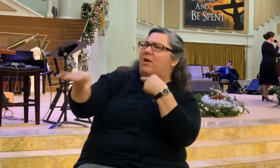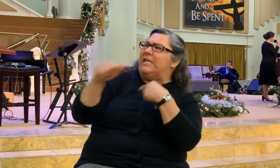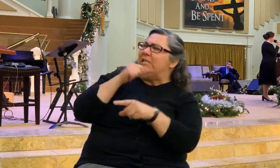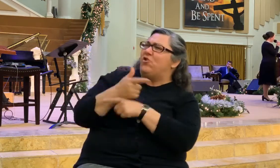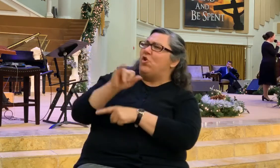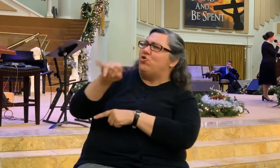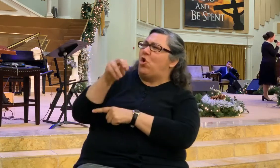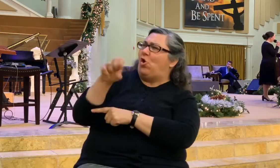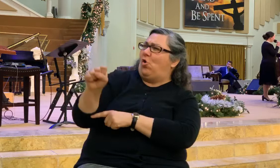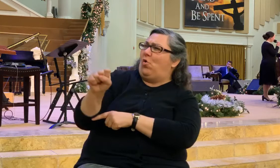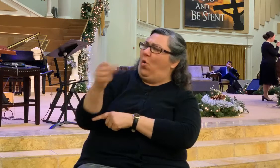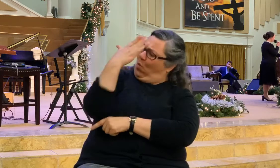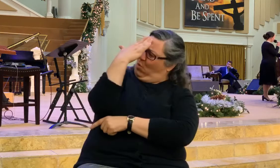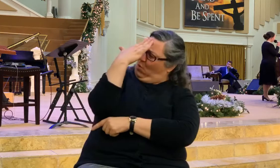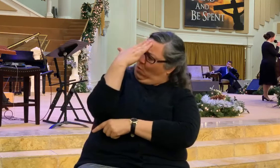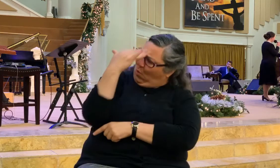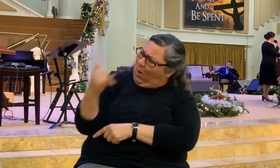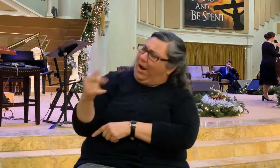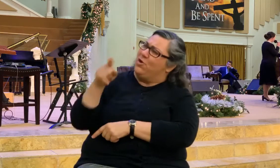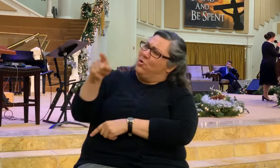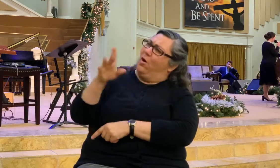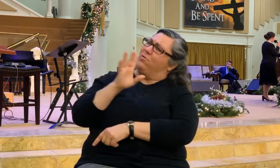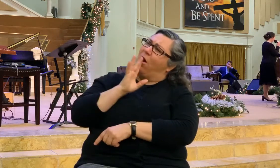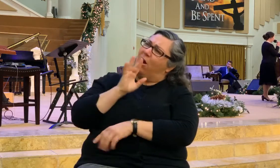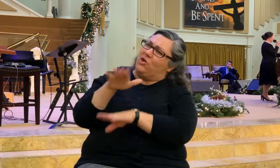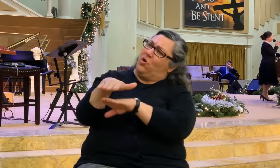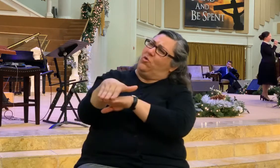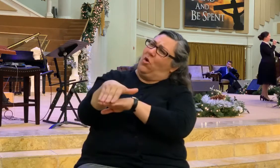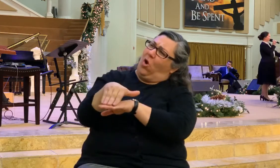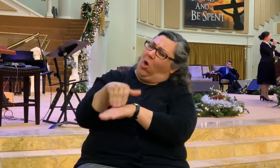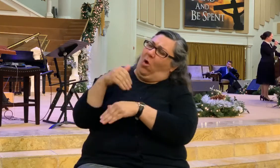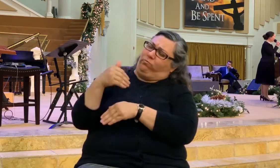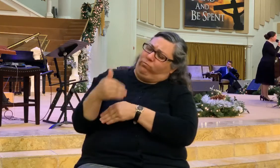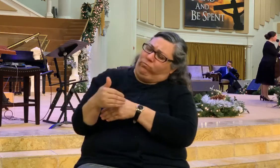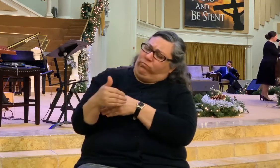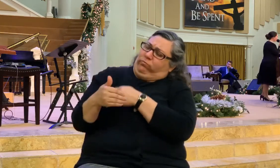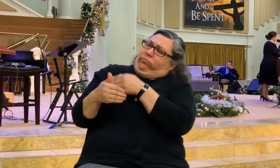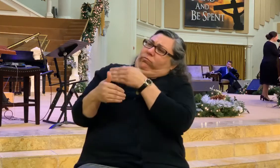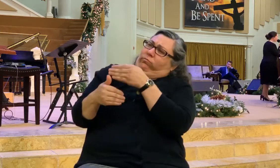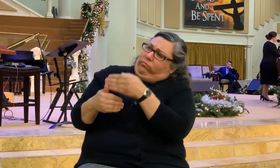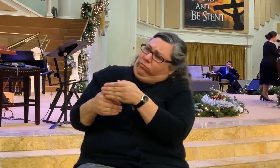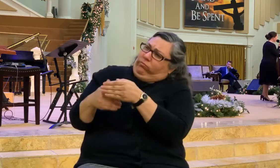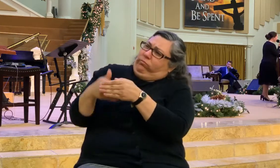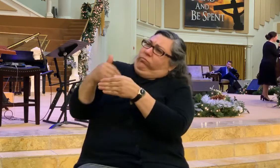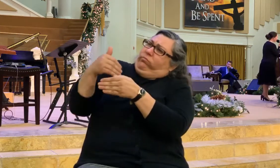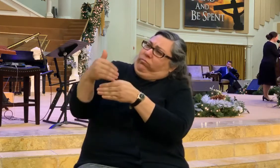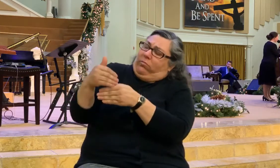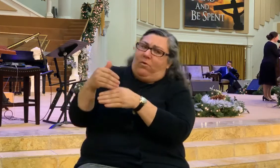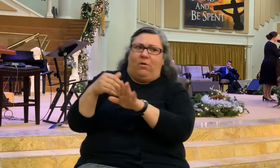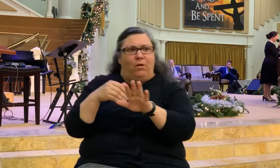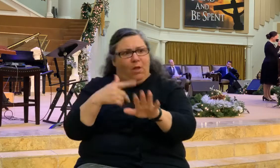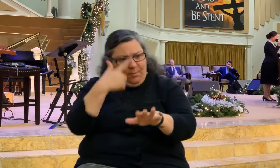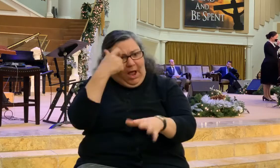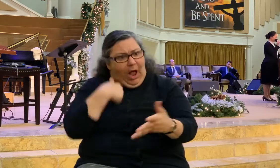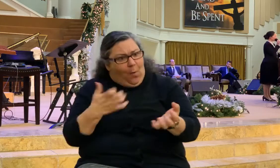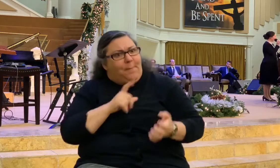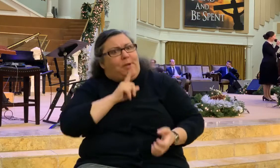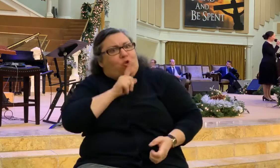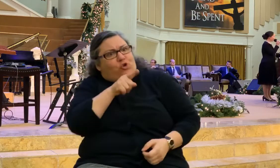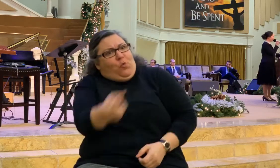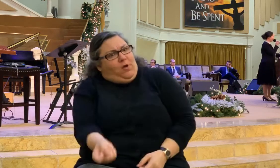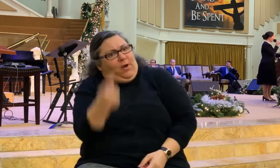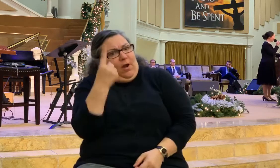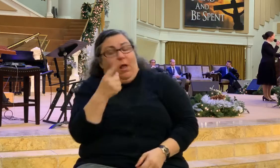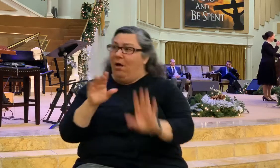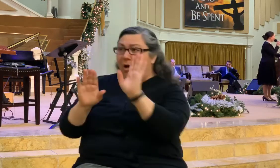Jones, why are you going so slow? And I said, because I want to make sure you really understand. She says,